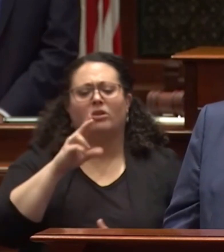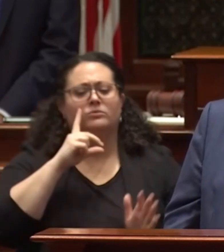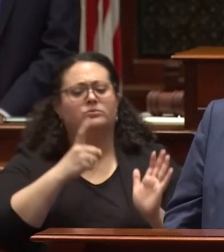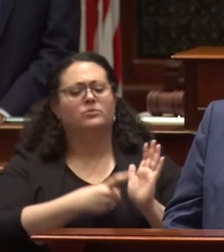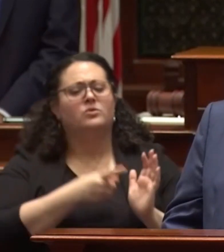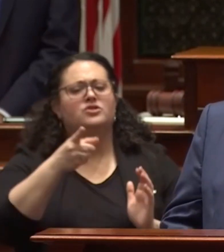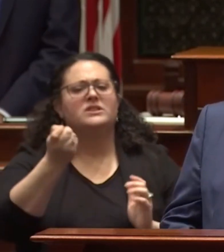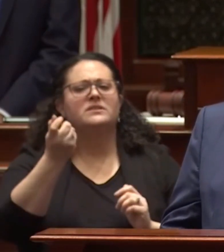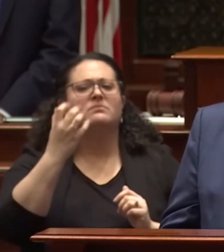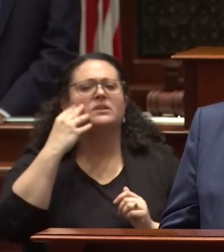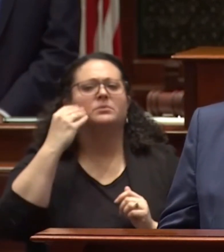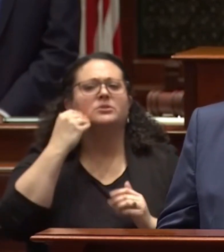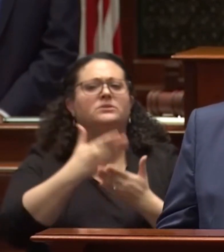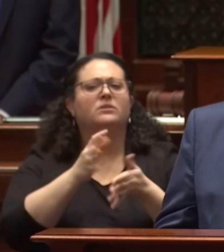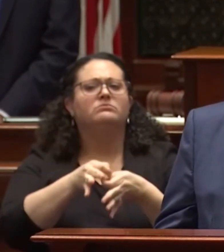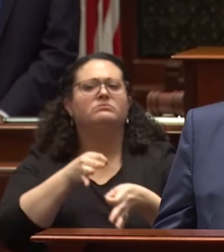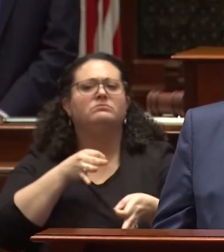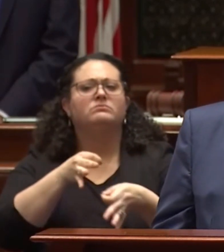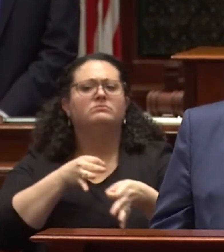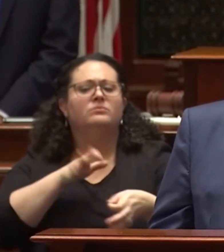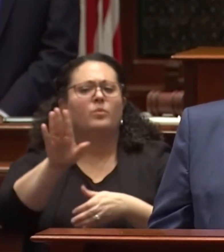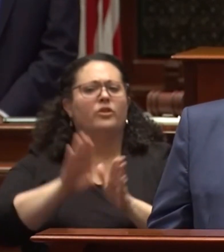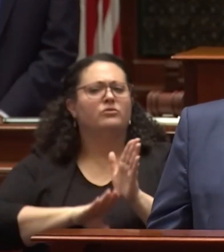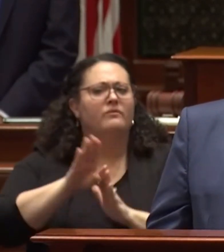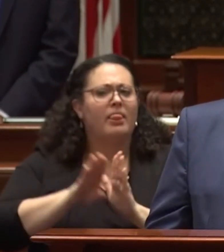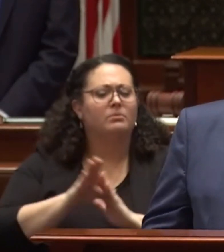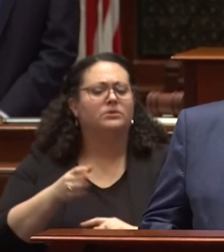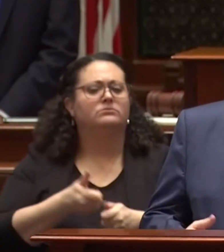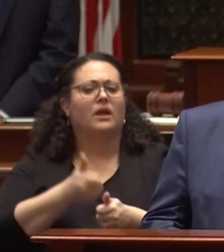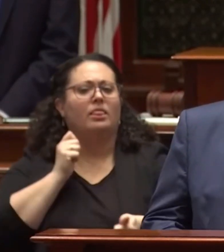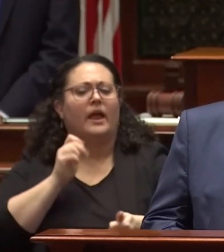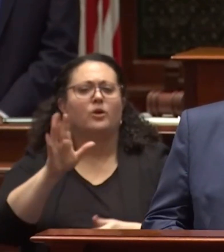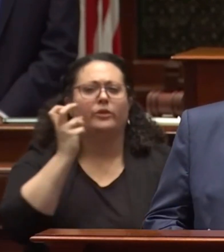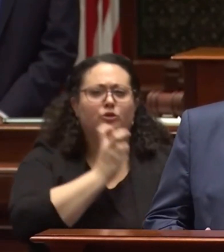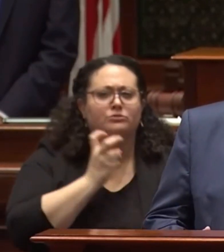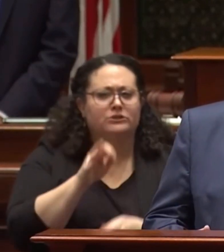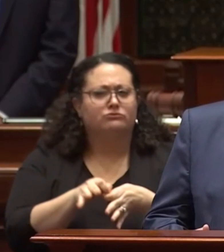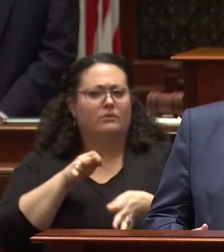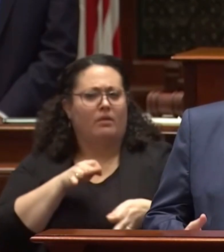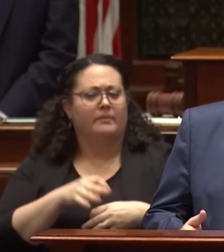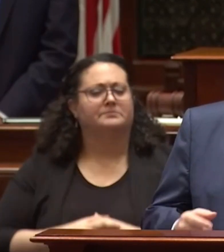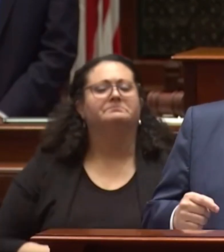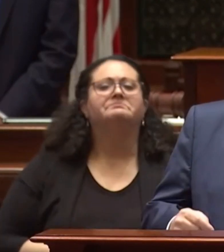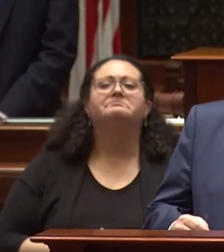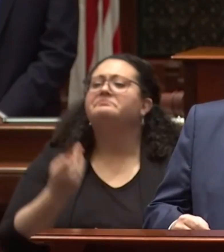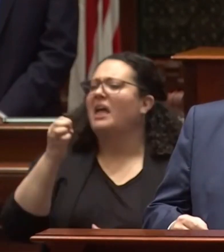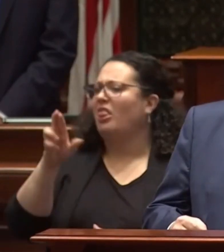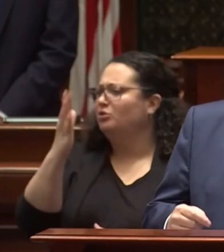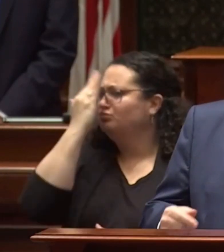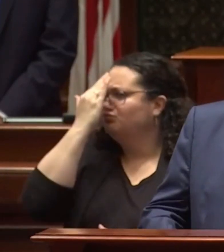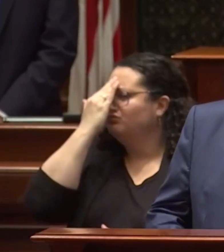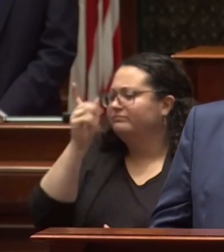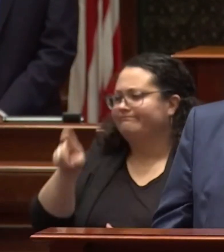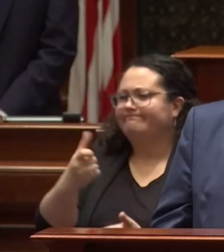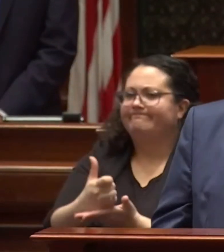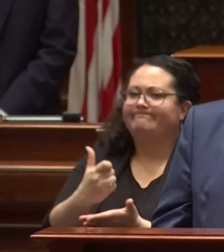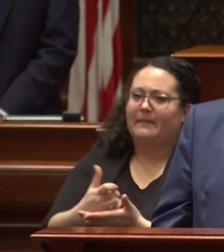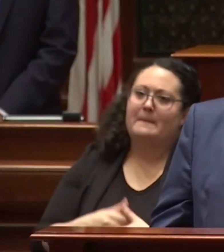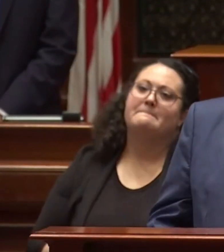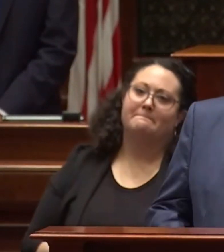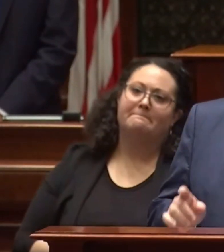that she was experiencing some delays in her development and in her speech. Heather knew that she needed